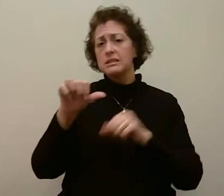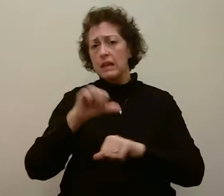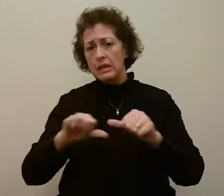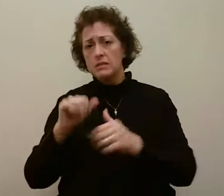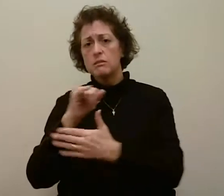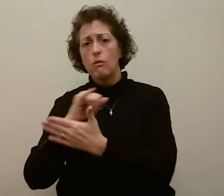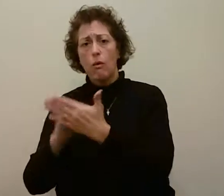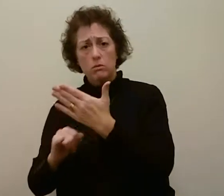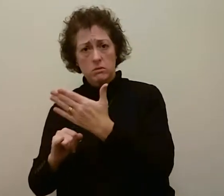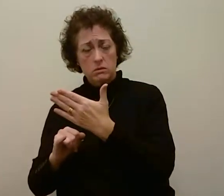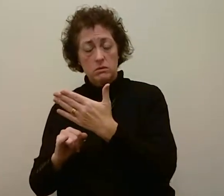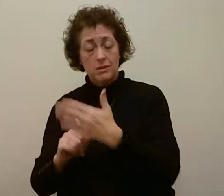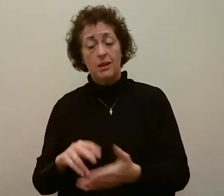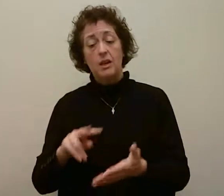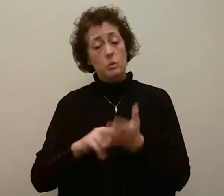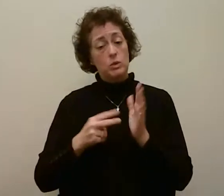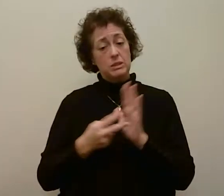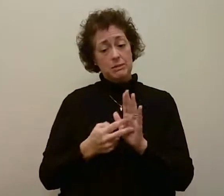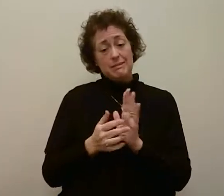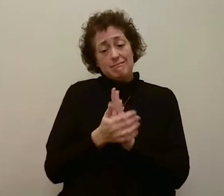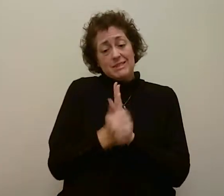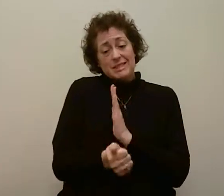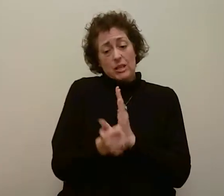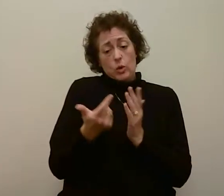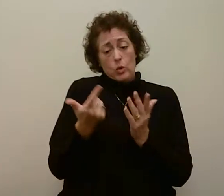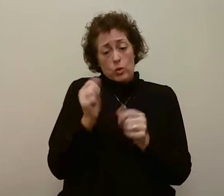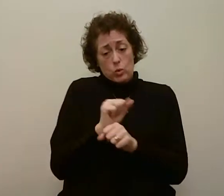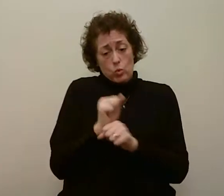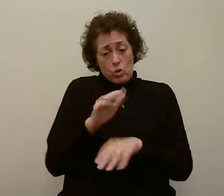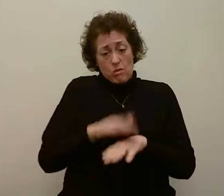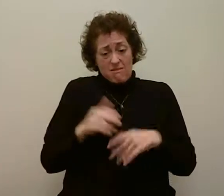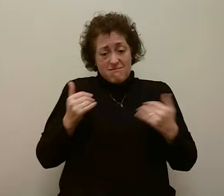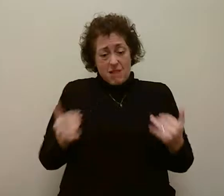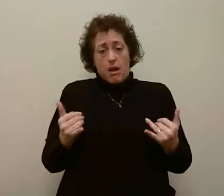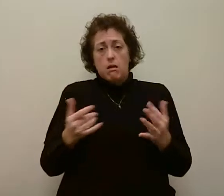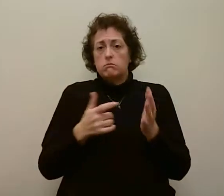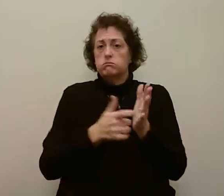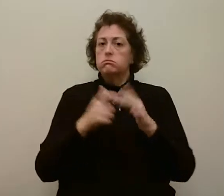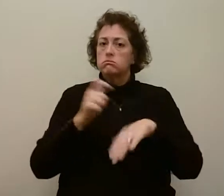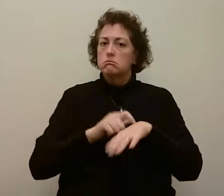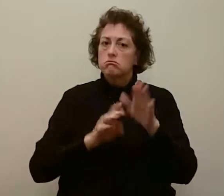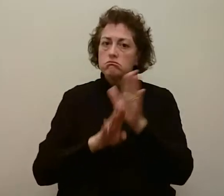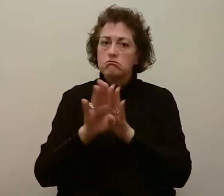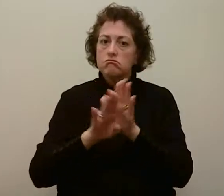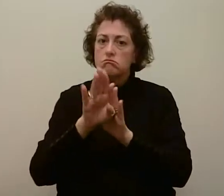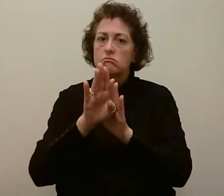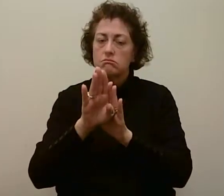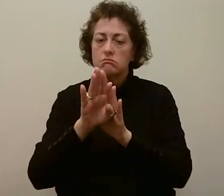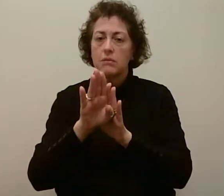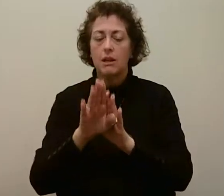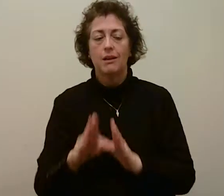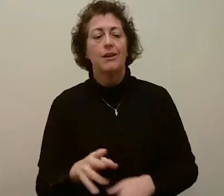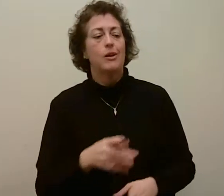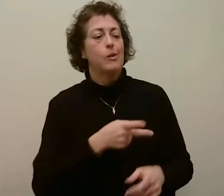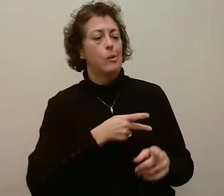to attain takes time to develop. People, professional sports athletes,